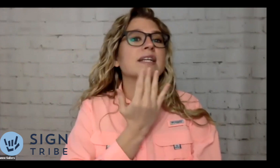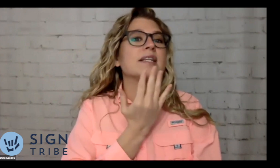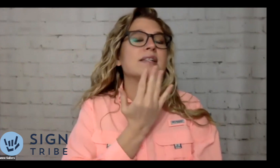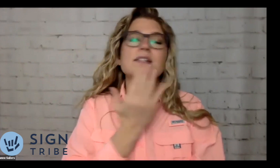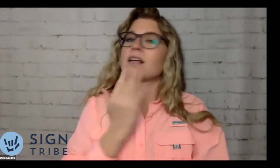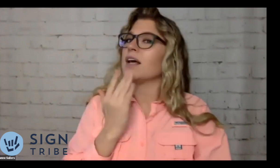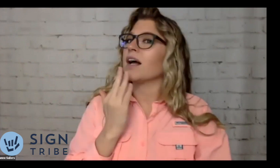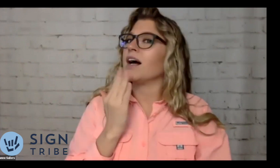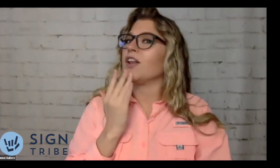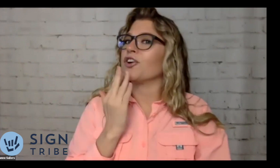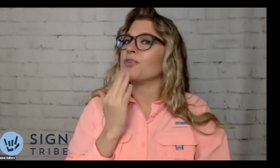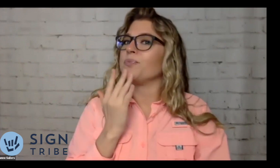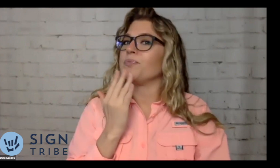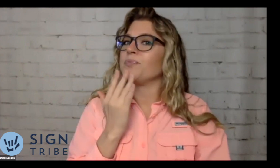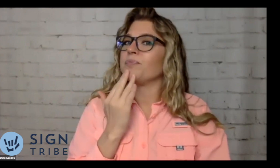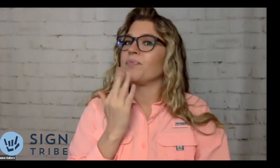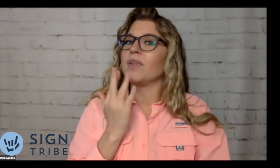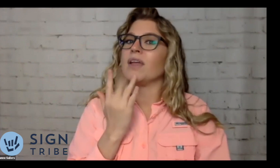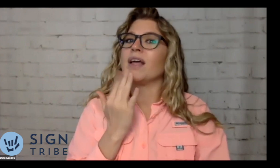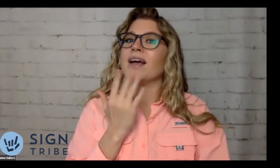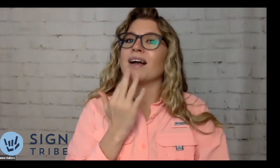this. Color, color.